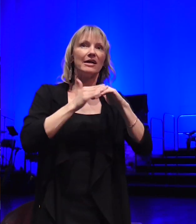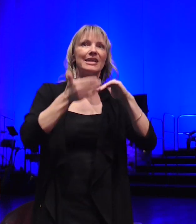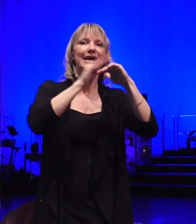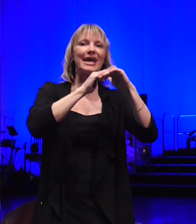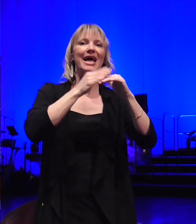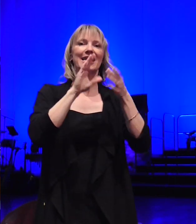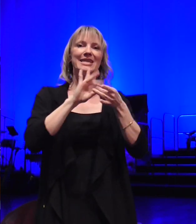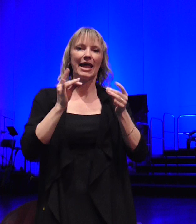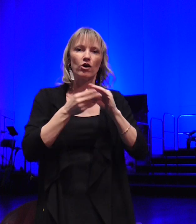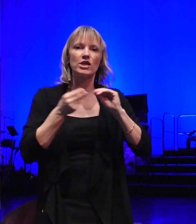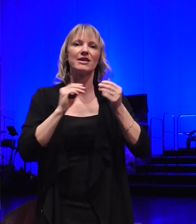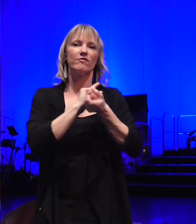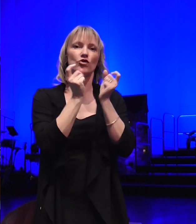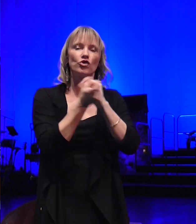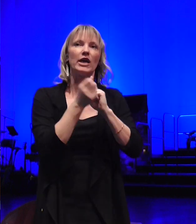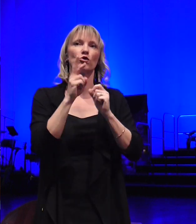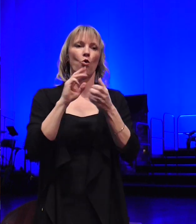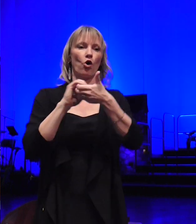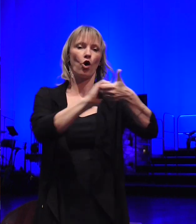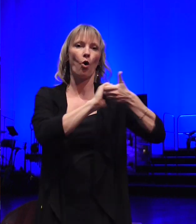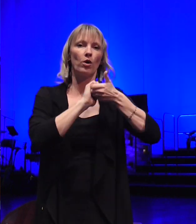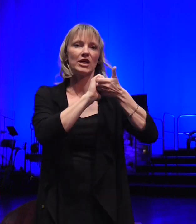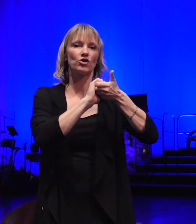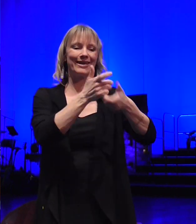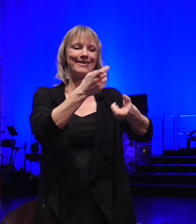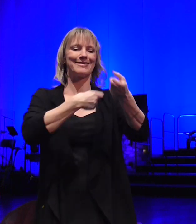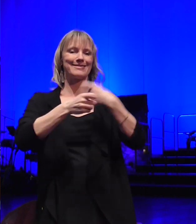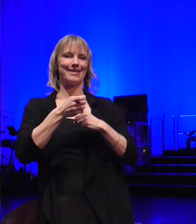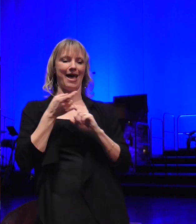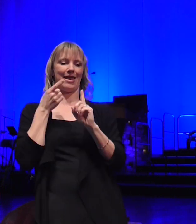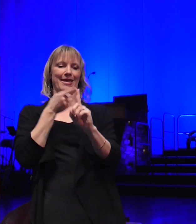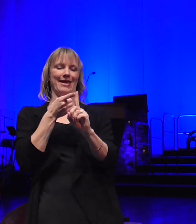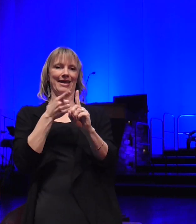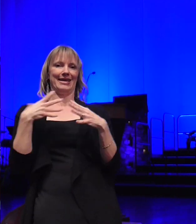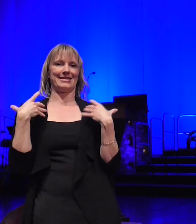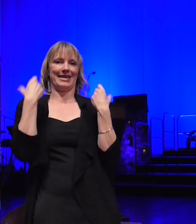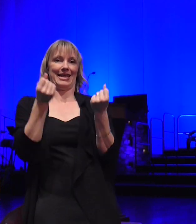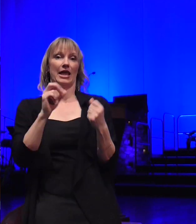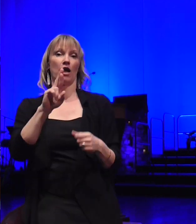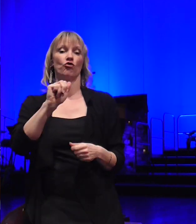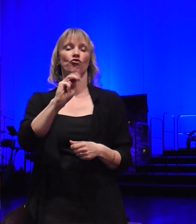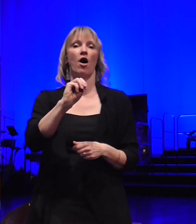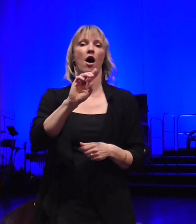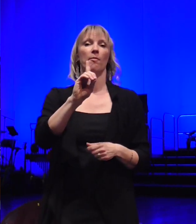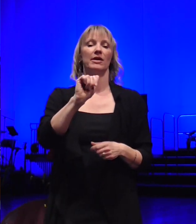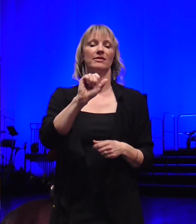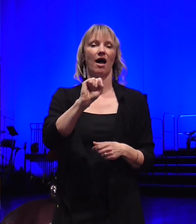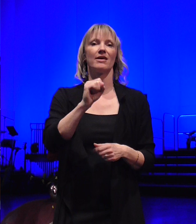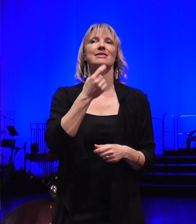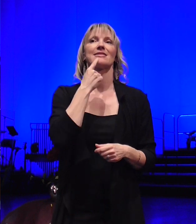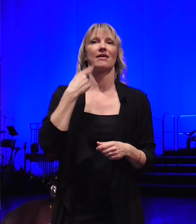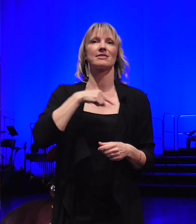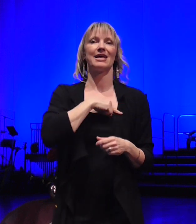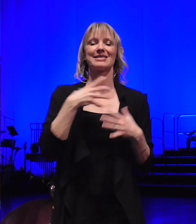or coalition building. It's healing. Ram Dass tells us that healing isn't curing. It's what brings